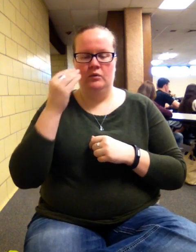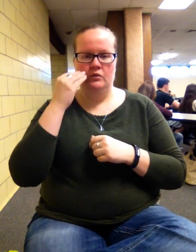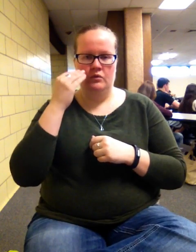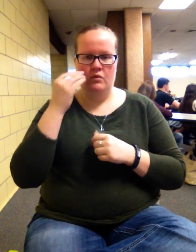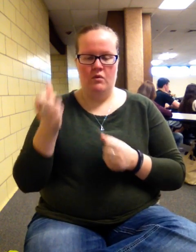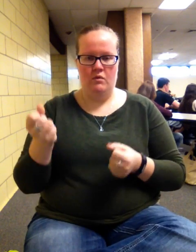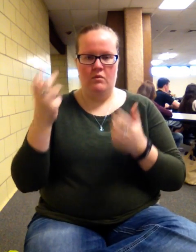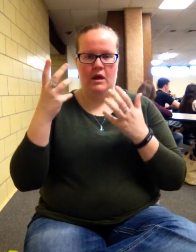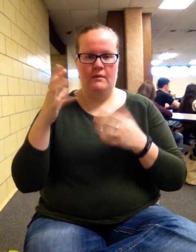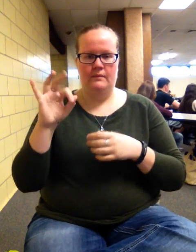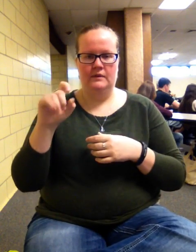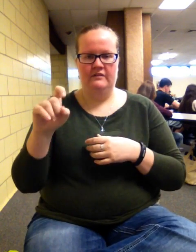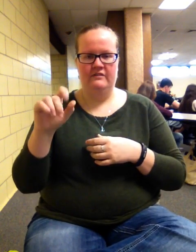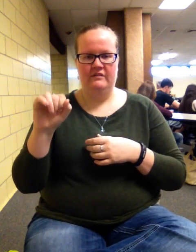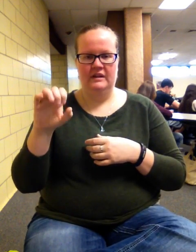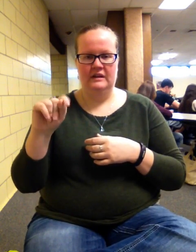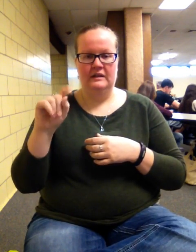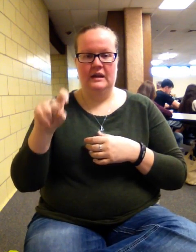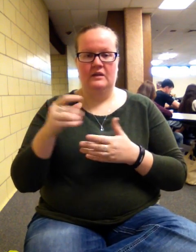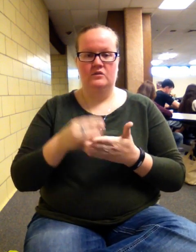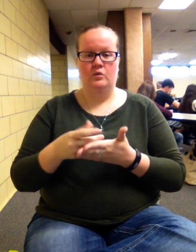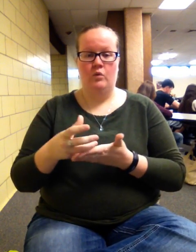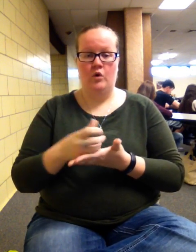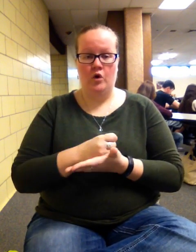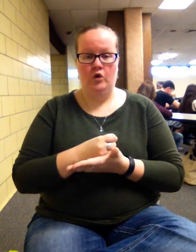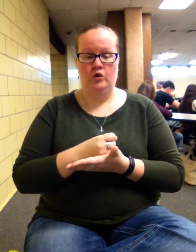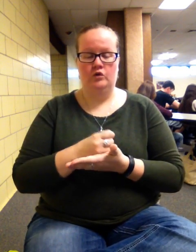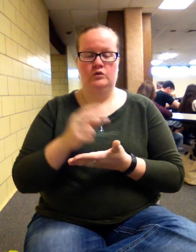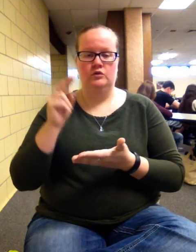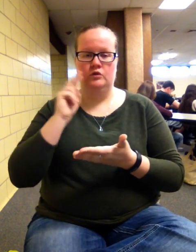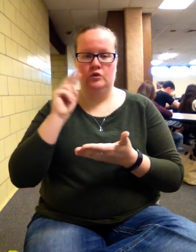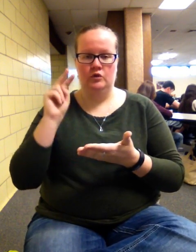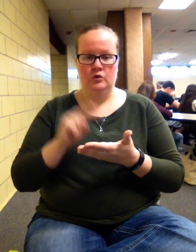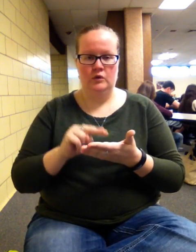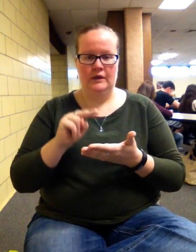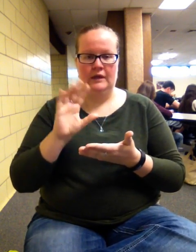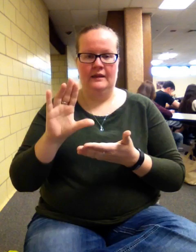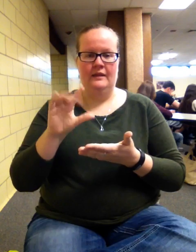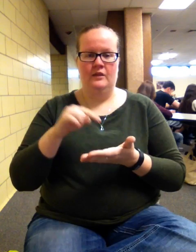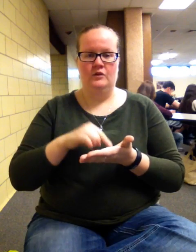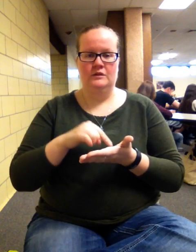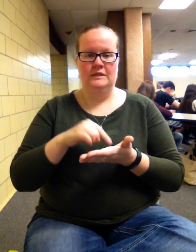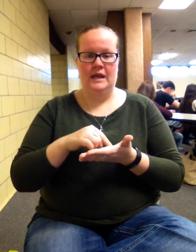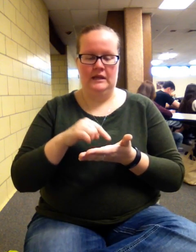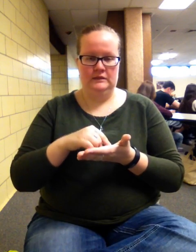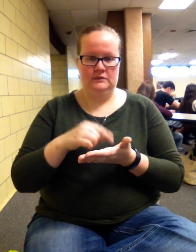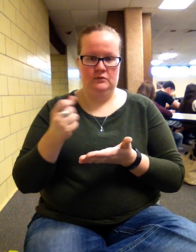these fixed assets need to earn, looking at then getting their debt holders and their equity holders paid back.